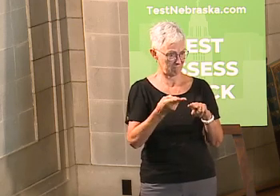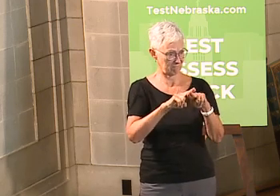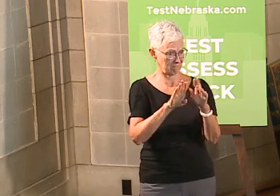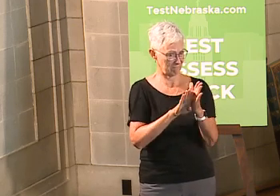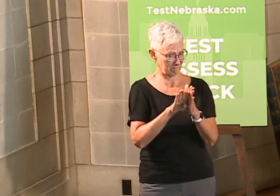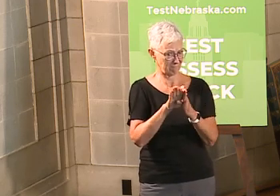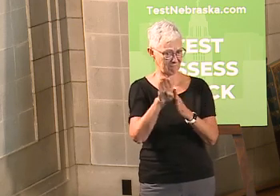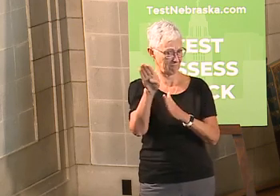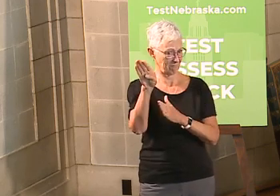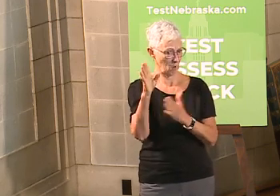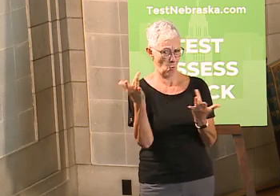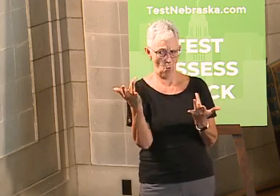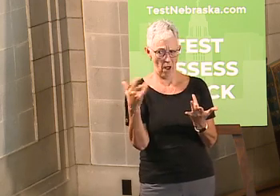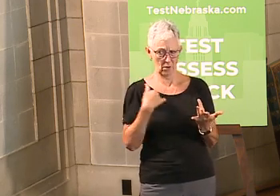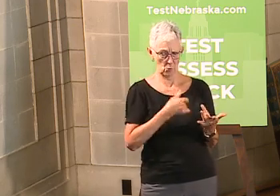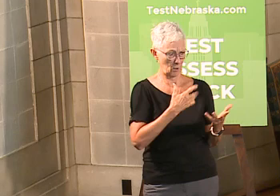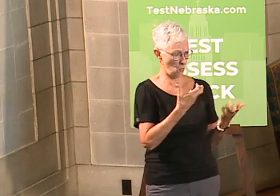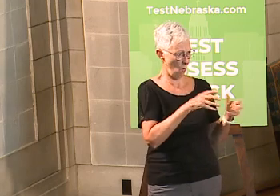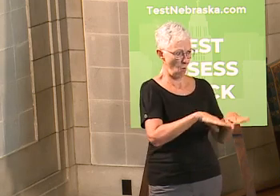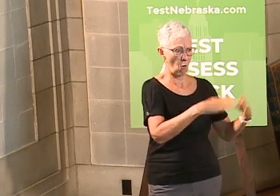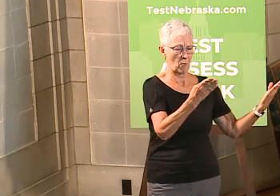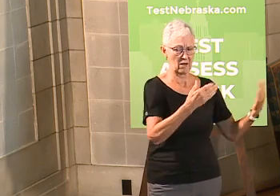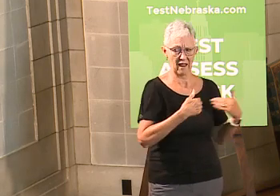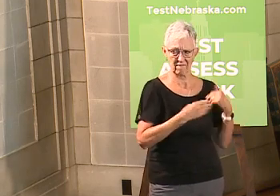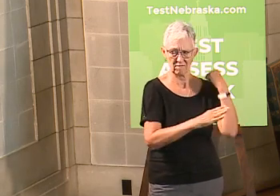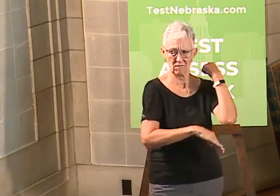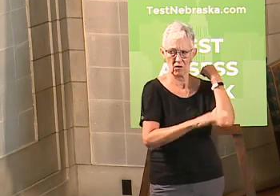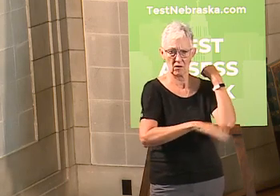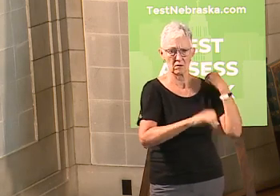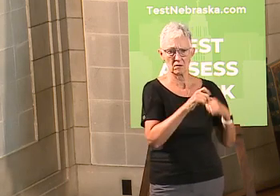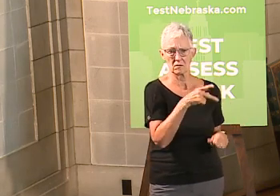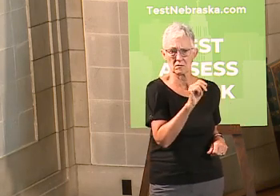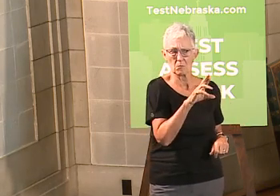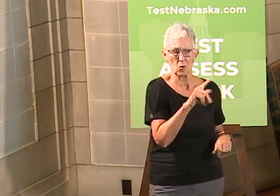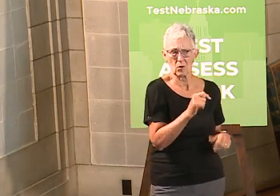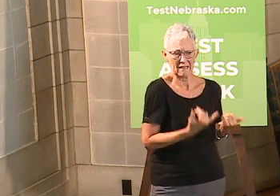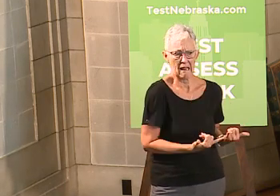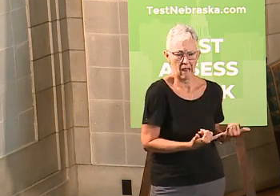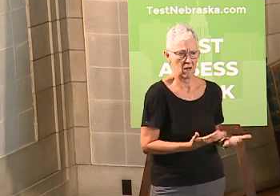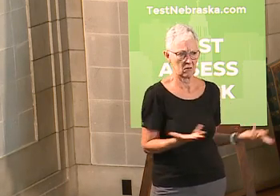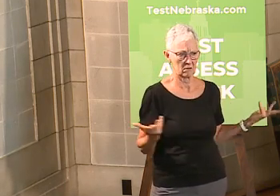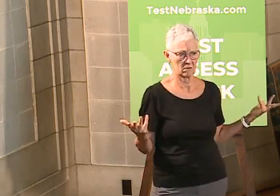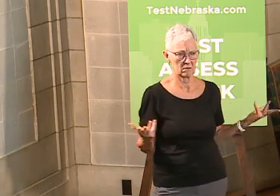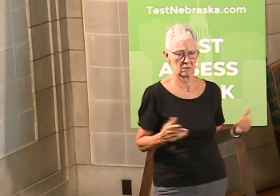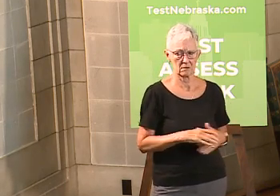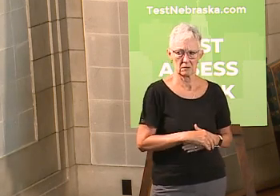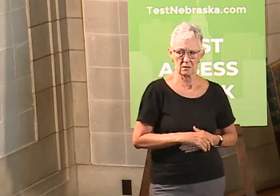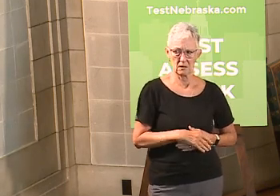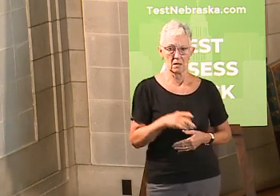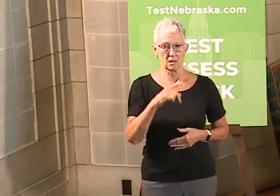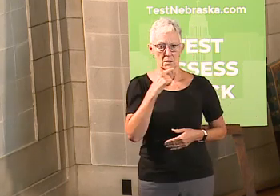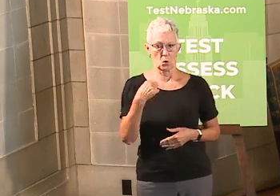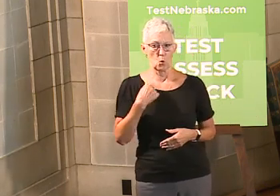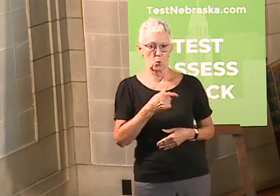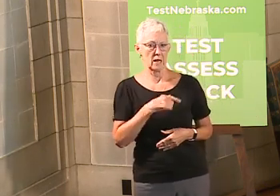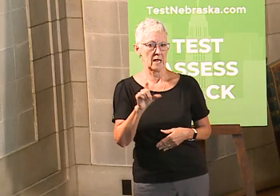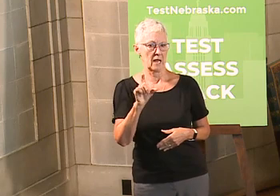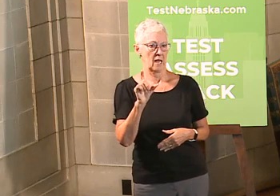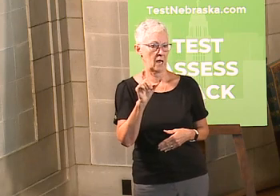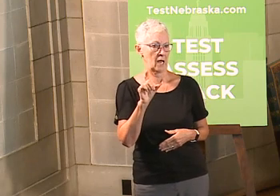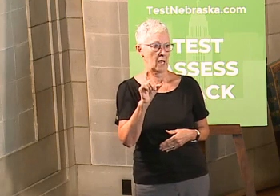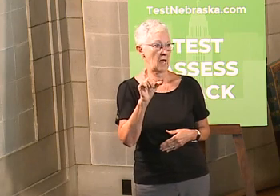fall sports if the Big Ten were to allow something like that? And again, it gets back to what we've said all along with regard to this is about managing our hospital